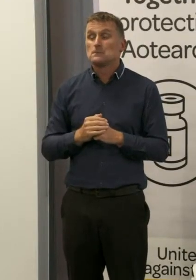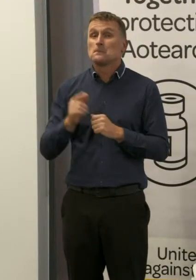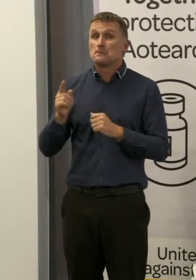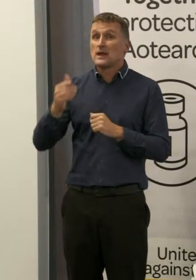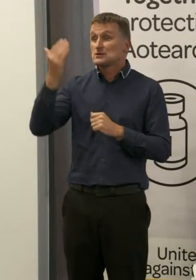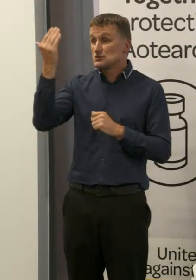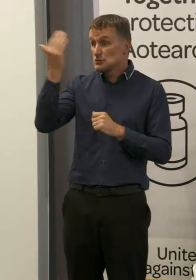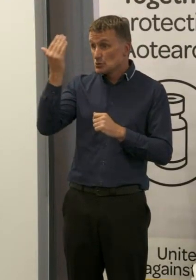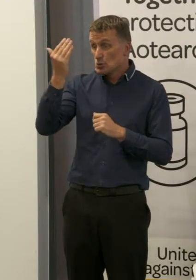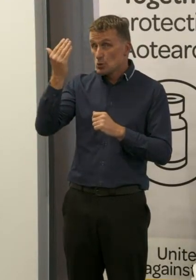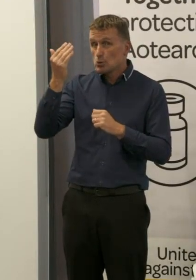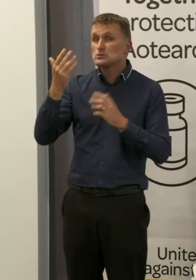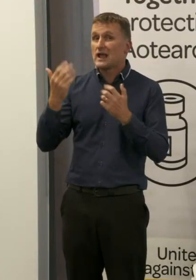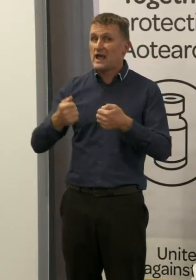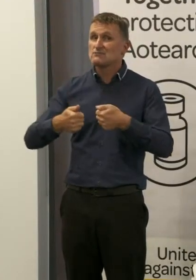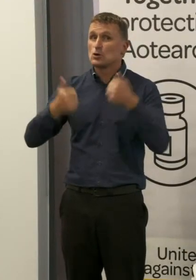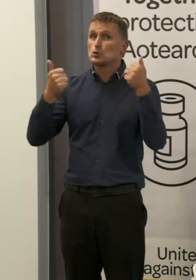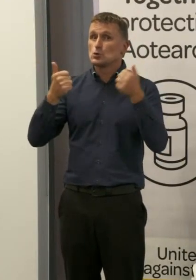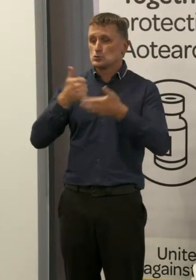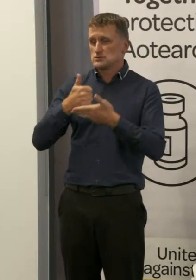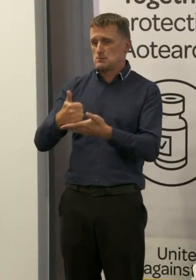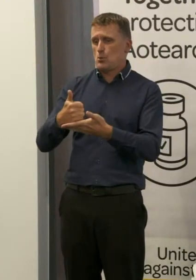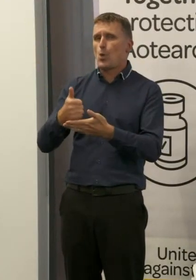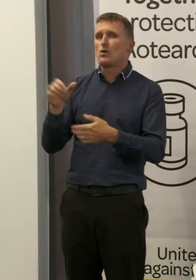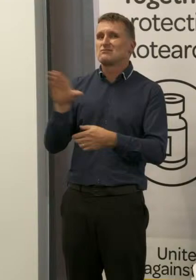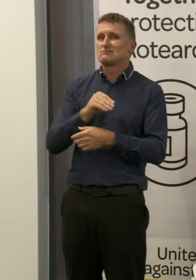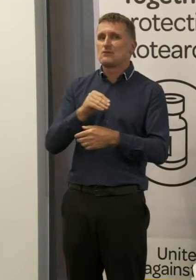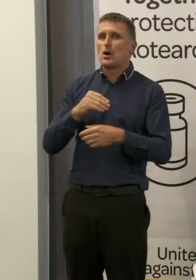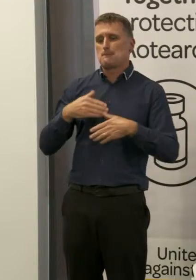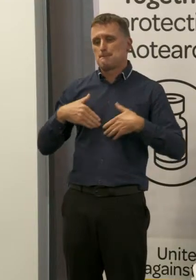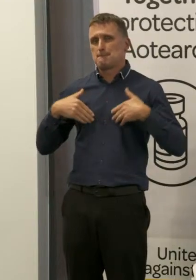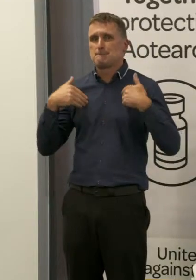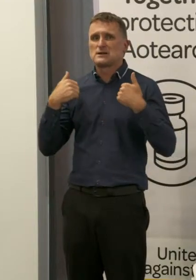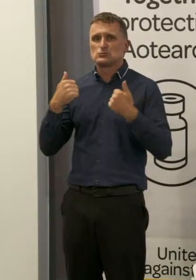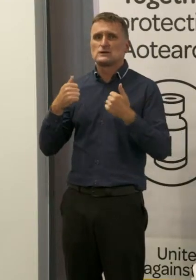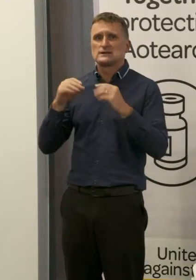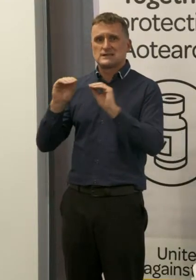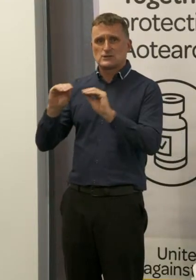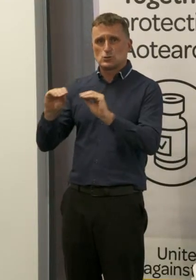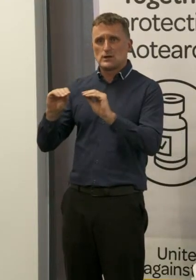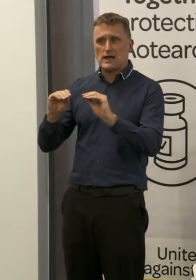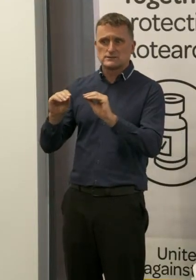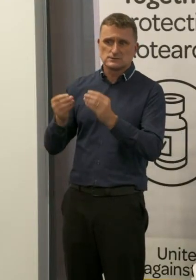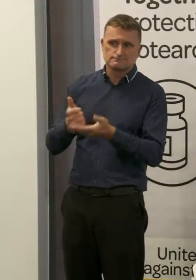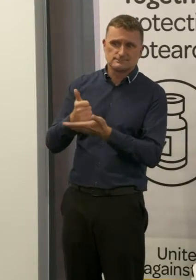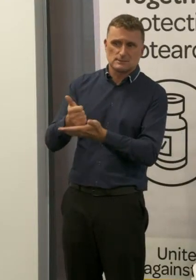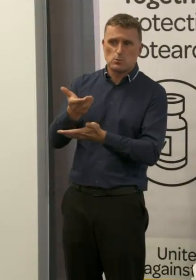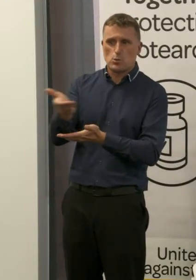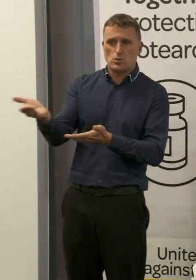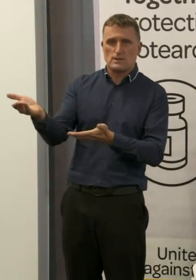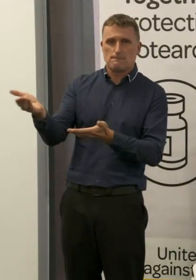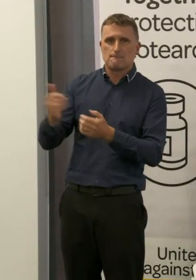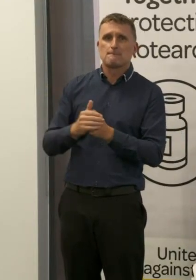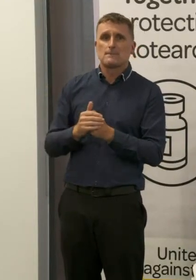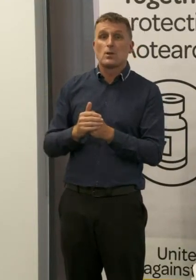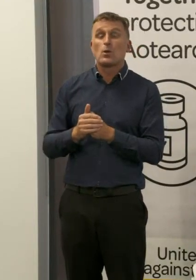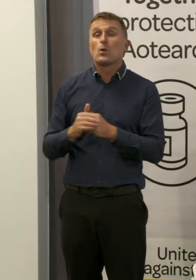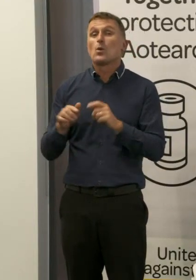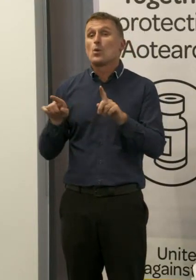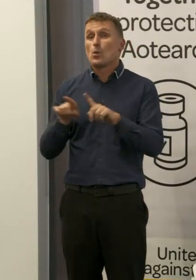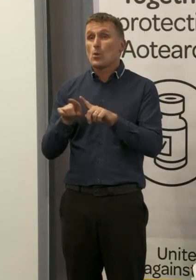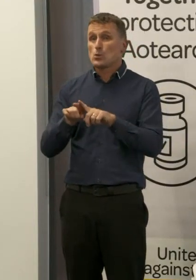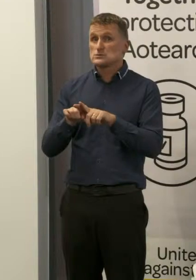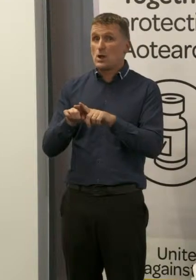with support from Ministry of Education to actually assess what the risk is there. And those are the sorts of settings where our public health